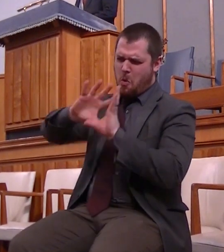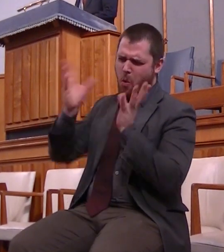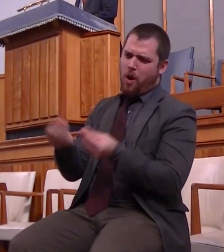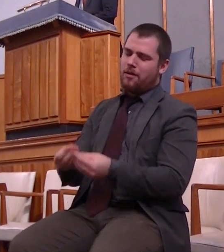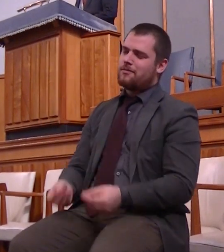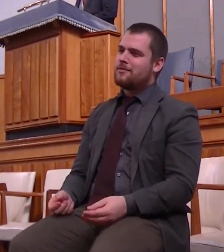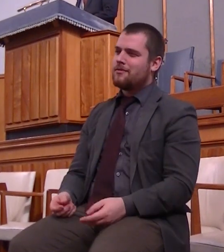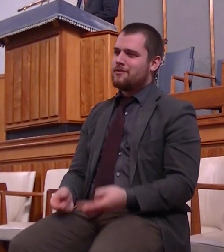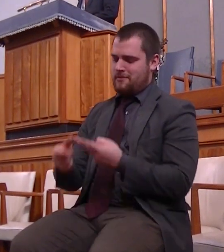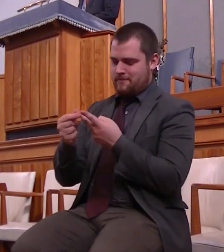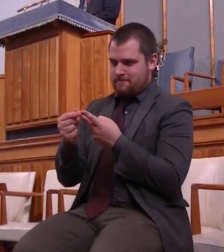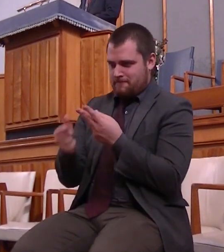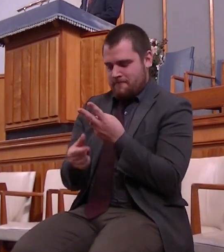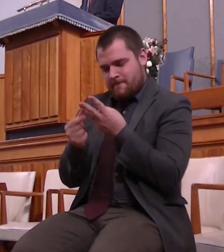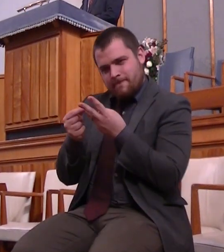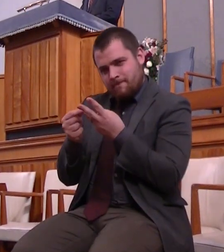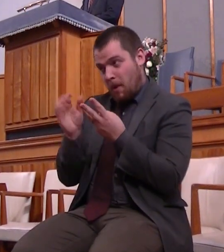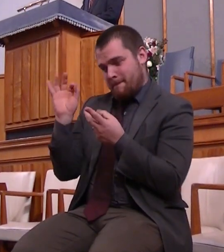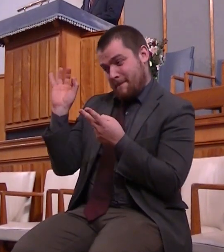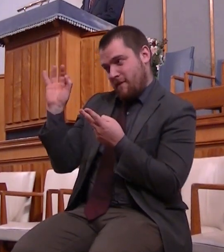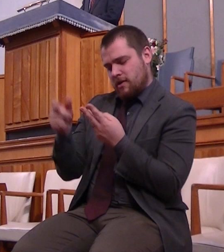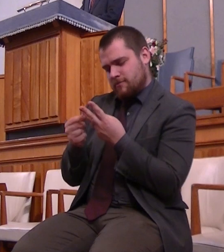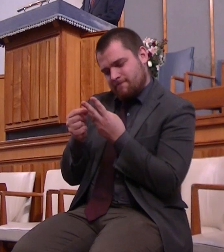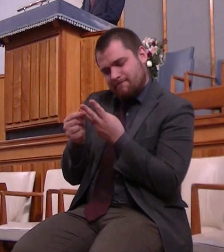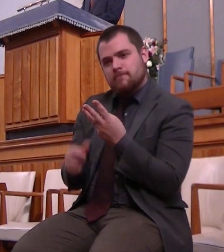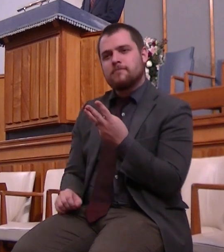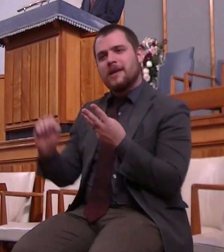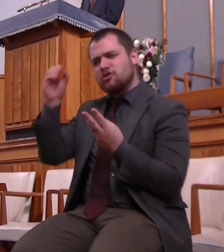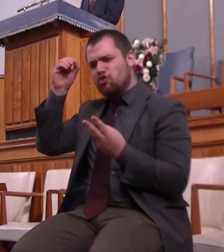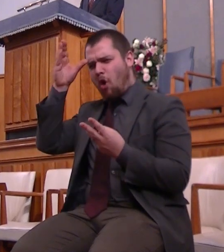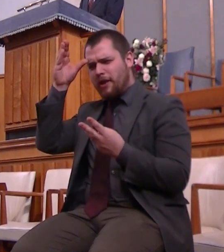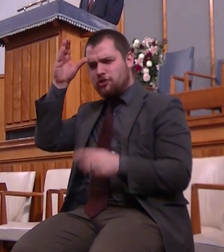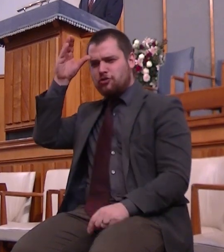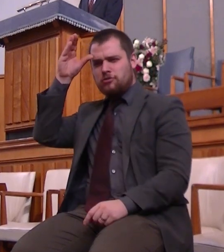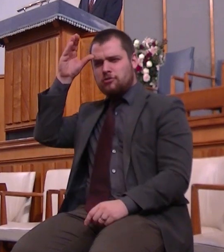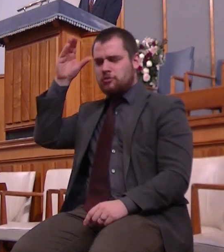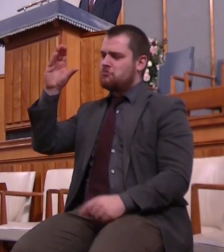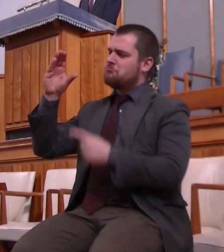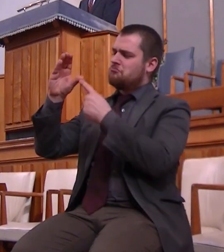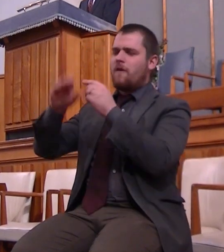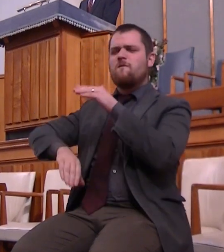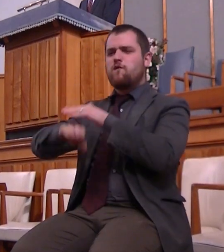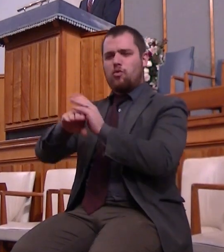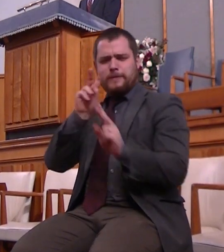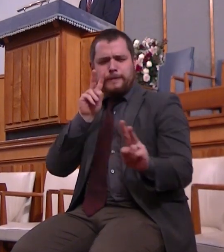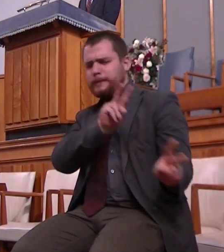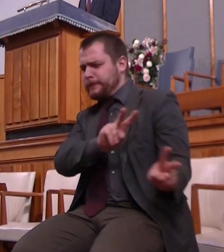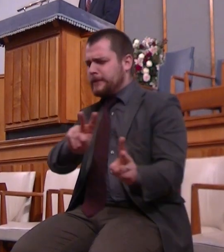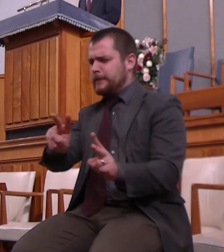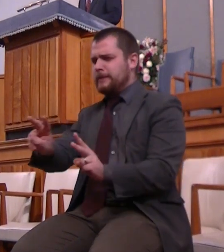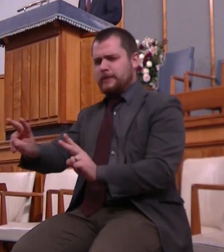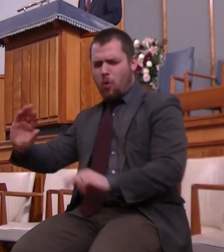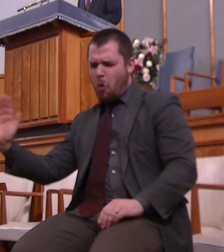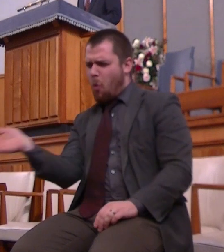an all-seeing knowledge. Nothing can obstruct him if we want to know things. All